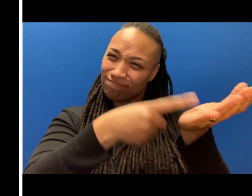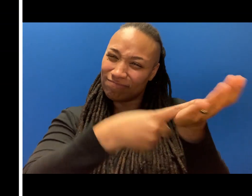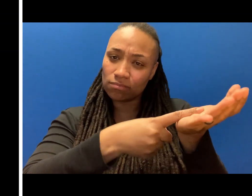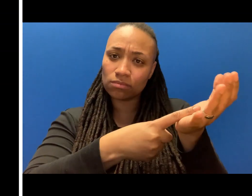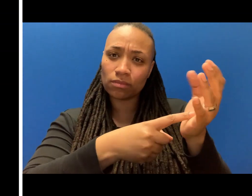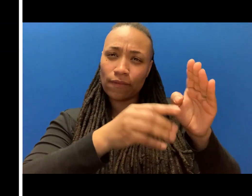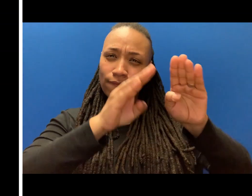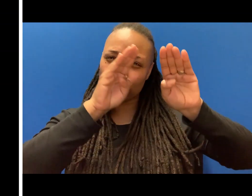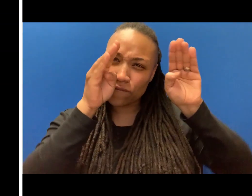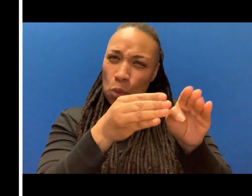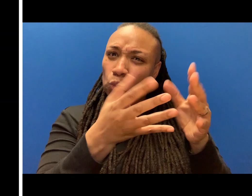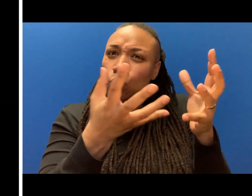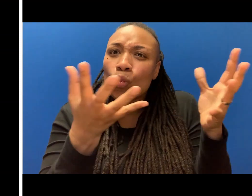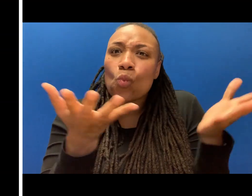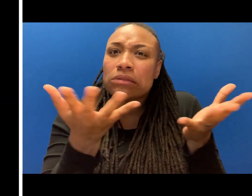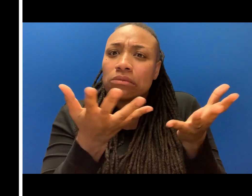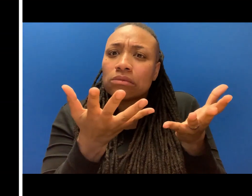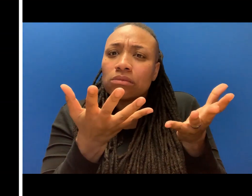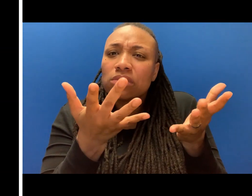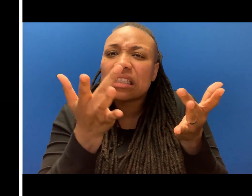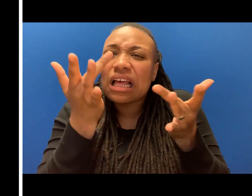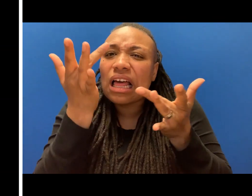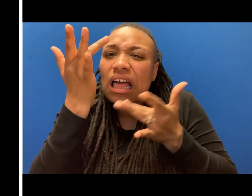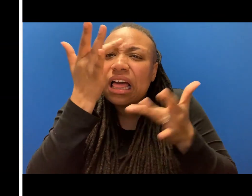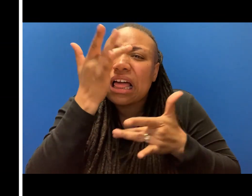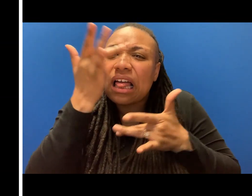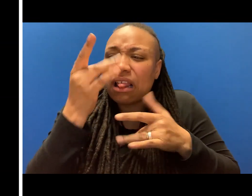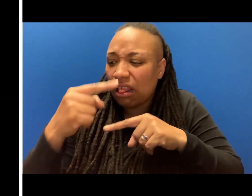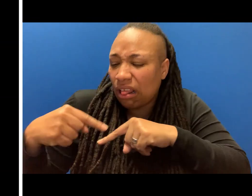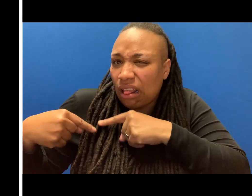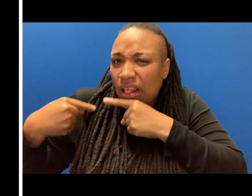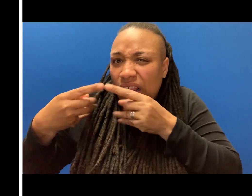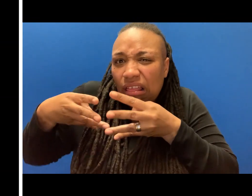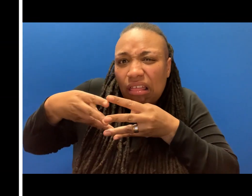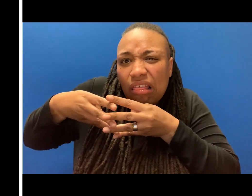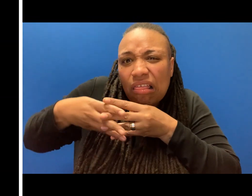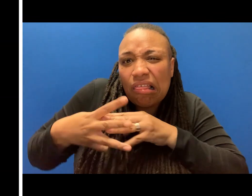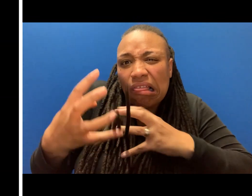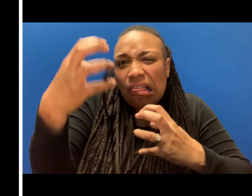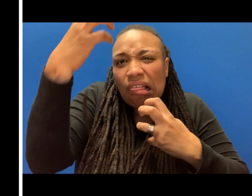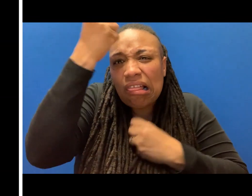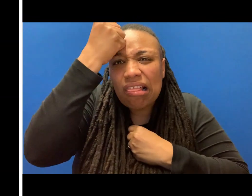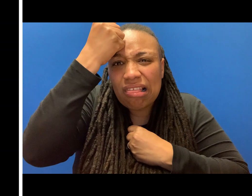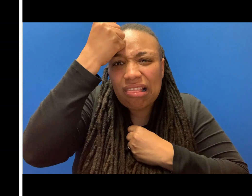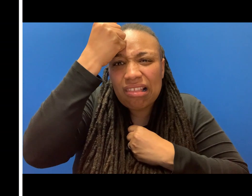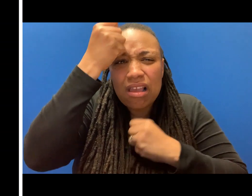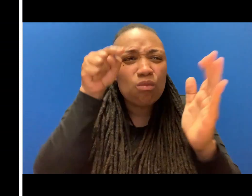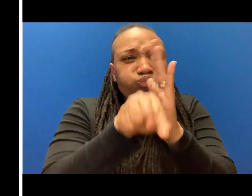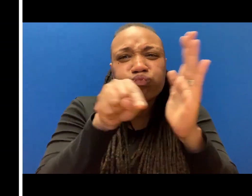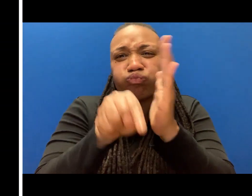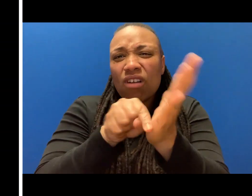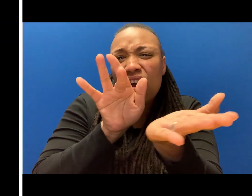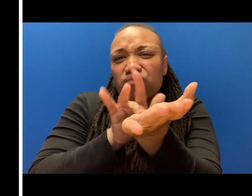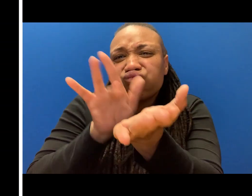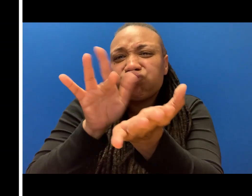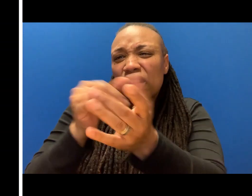about black people. The conversation in your house needs to be about the sickness that is whiteness. The sickness that is whiteness